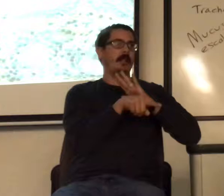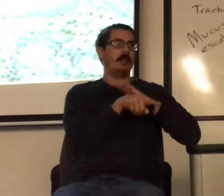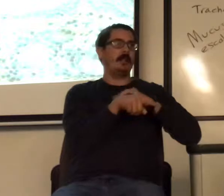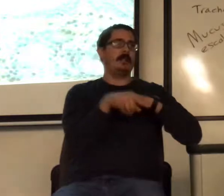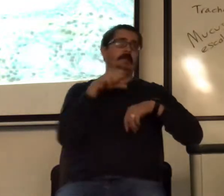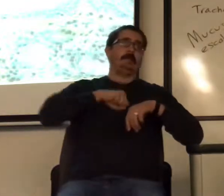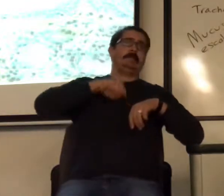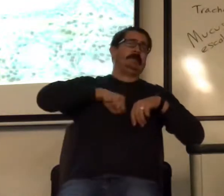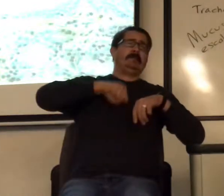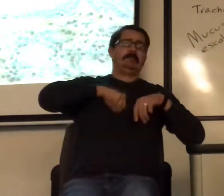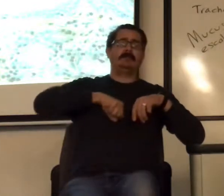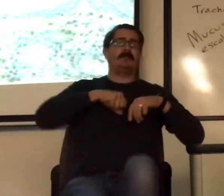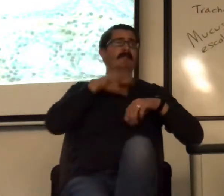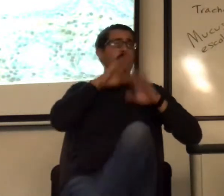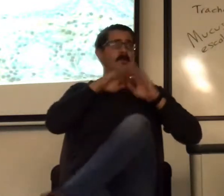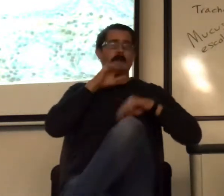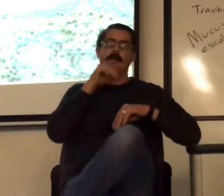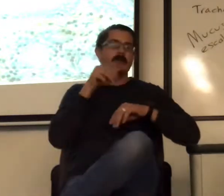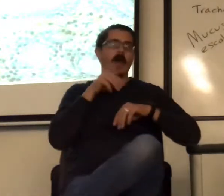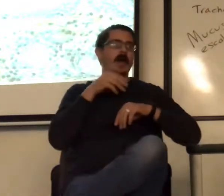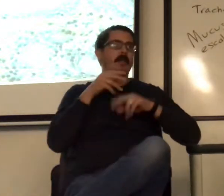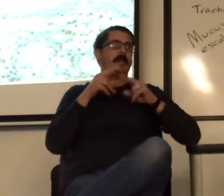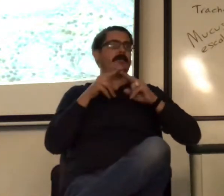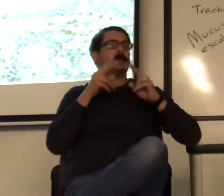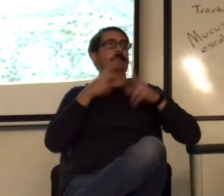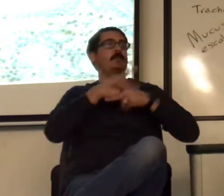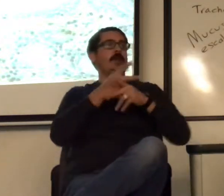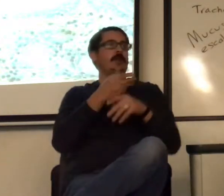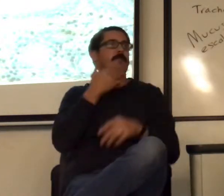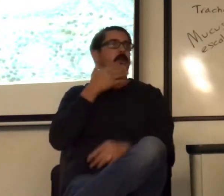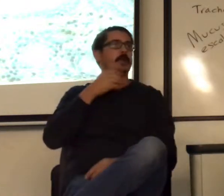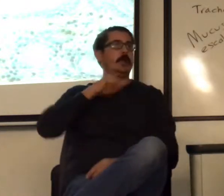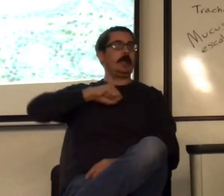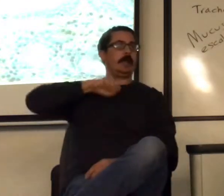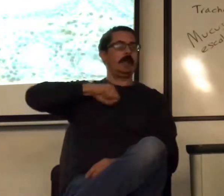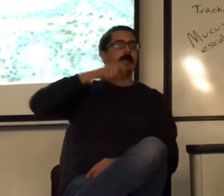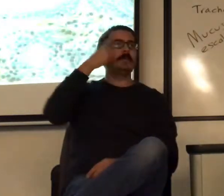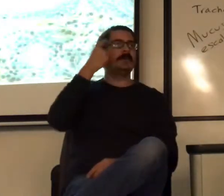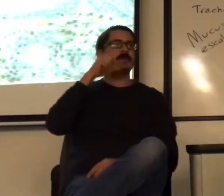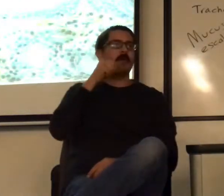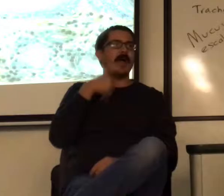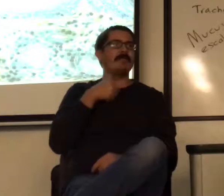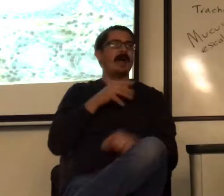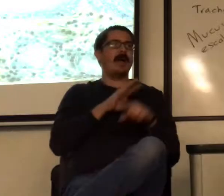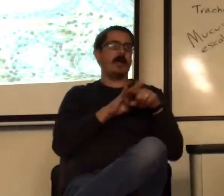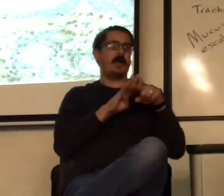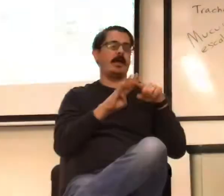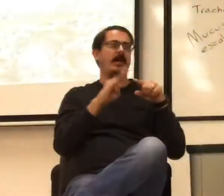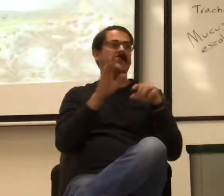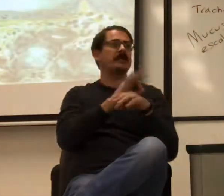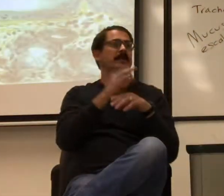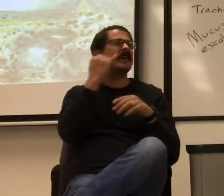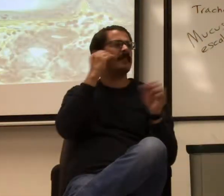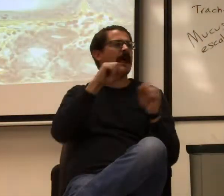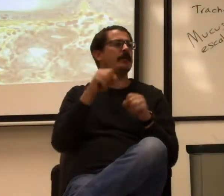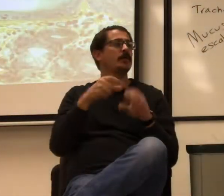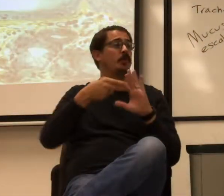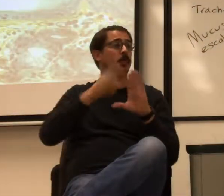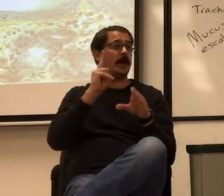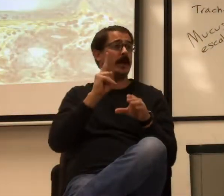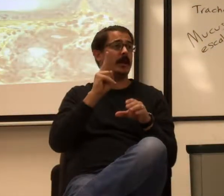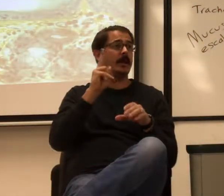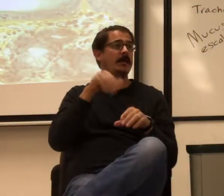hear. It's not a very productive cough because you don't have that mucus escalator function. But if you're able to quit, epithelial tissue is